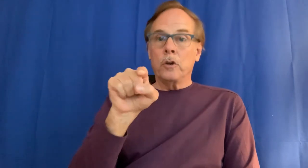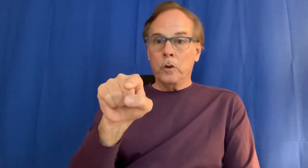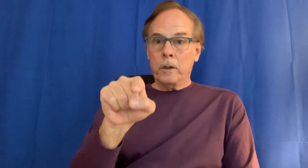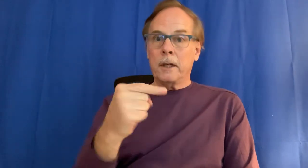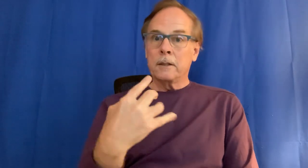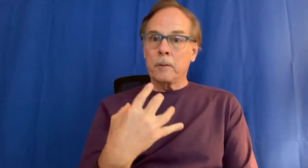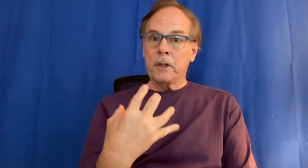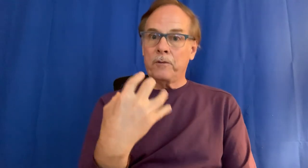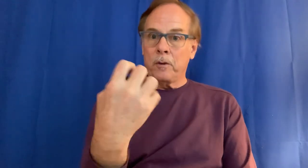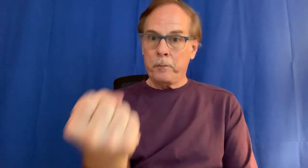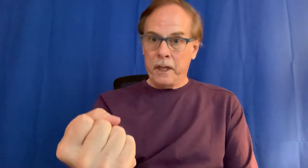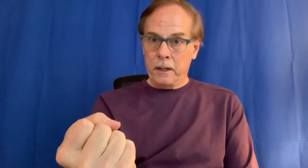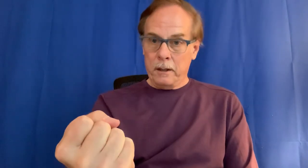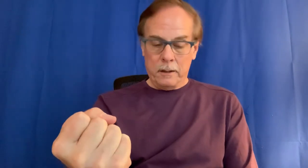You to take something from me.